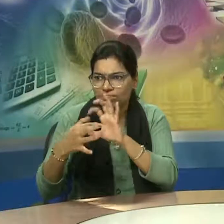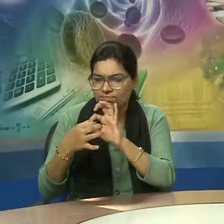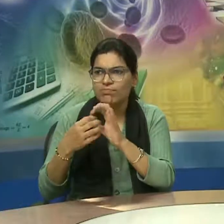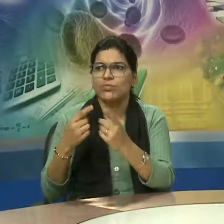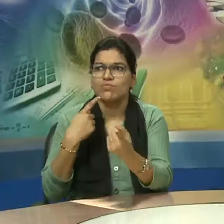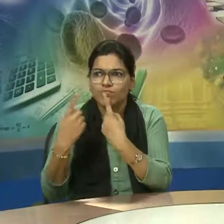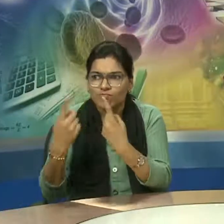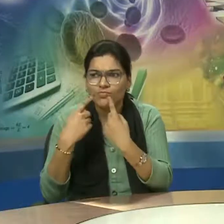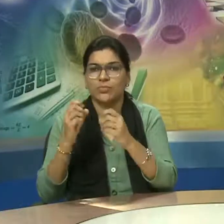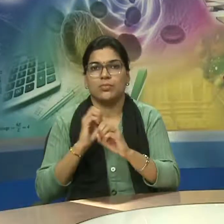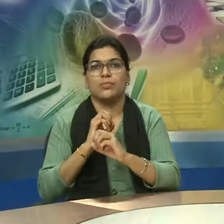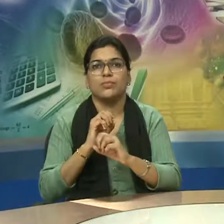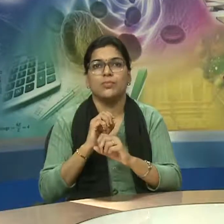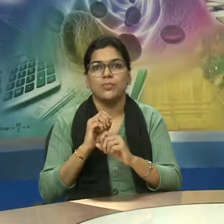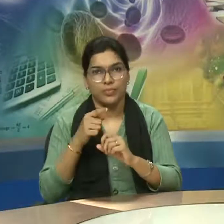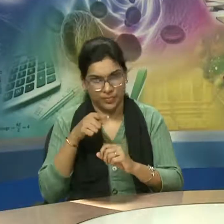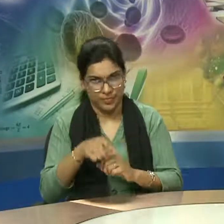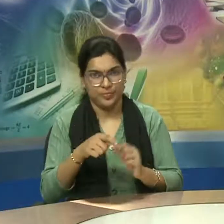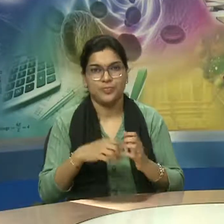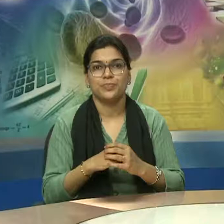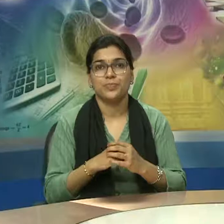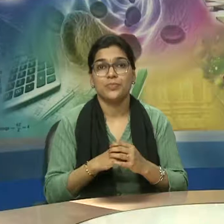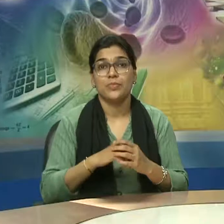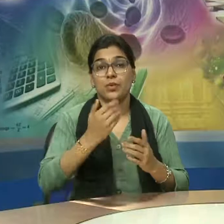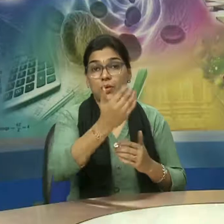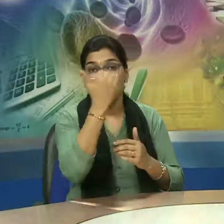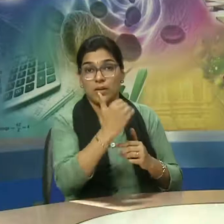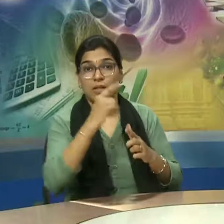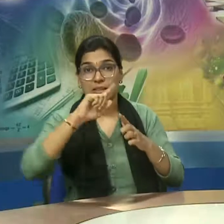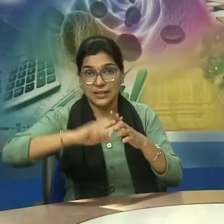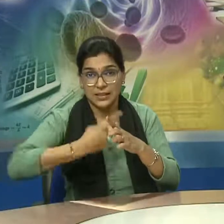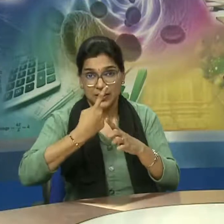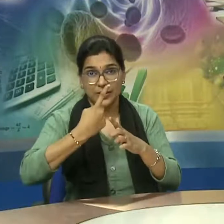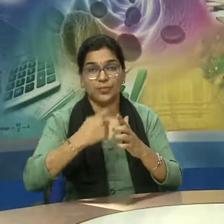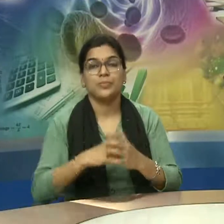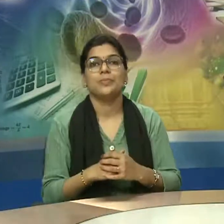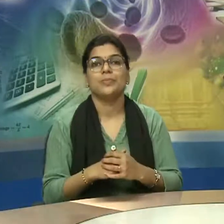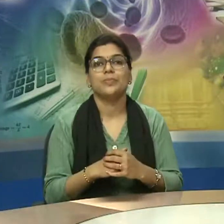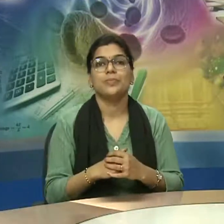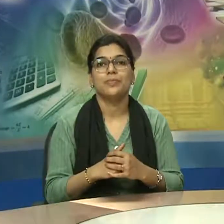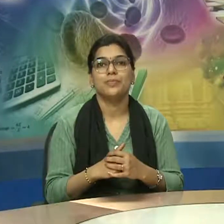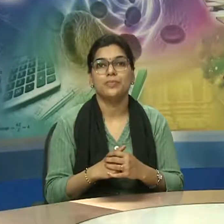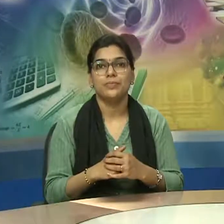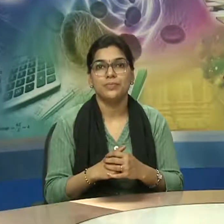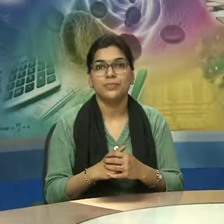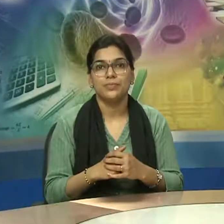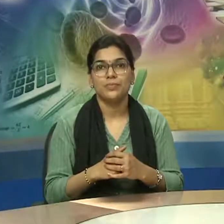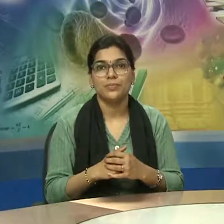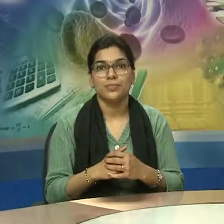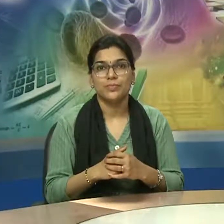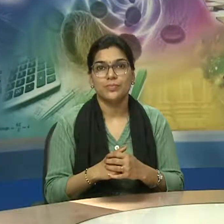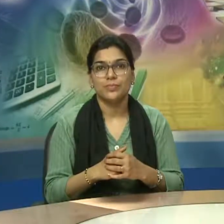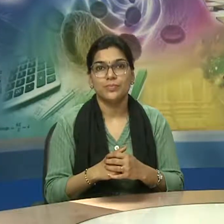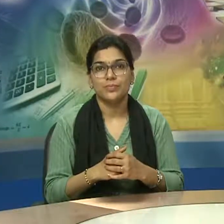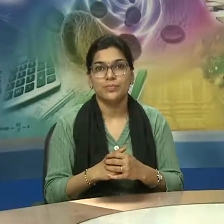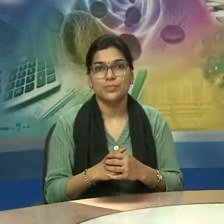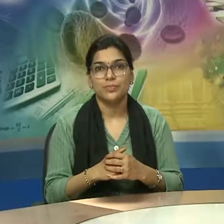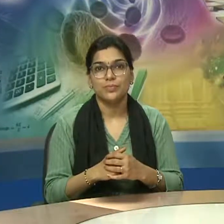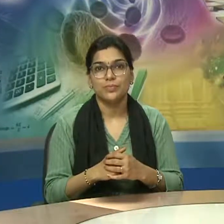H, a handshake that does not show like